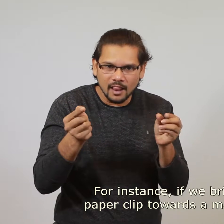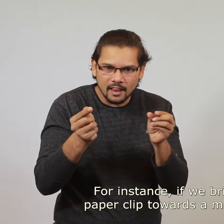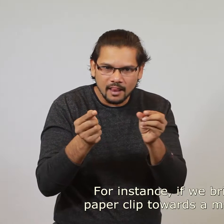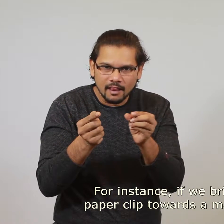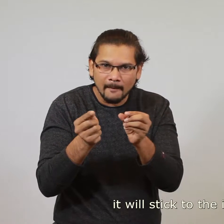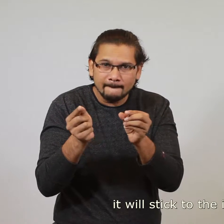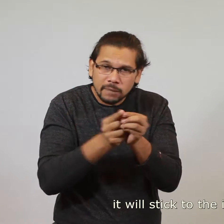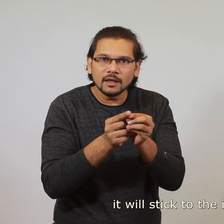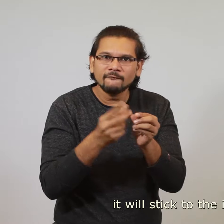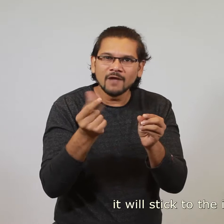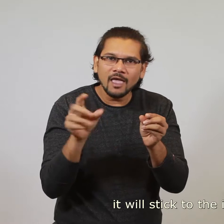it will stick to it.